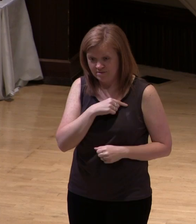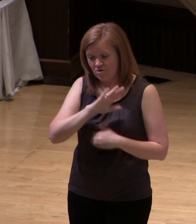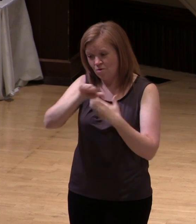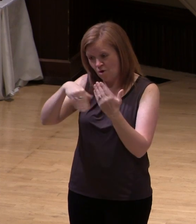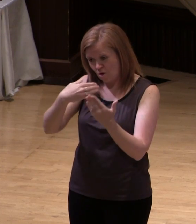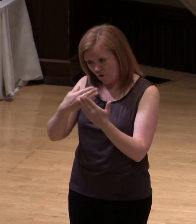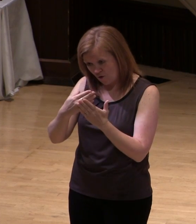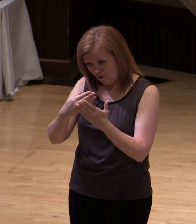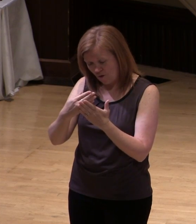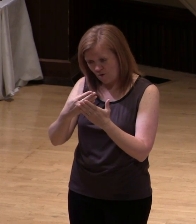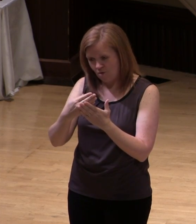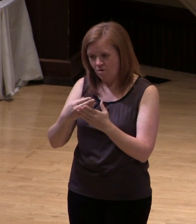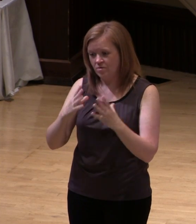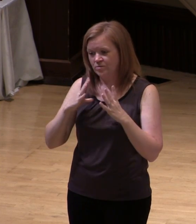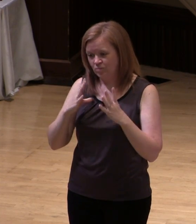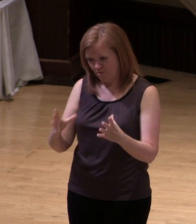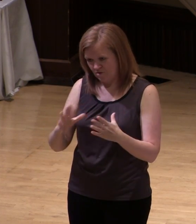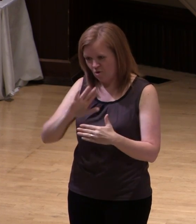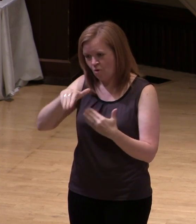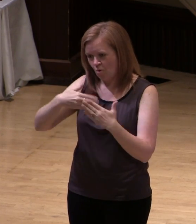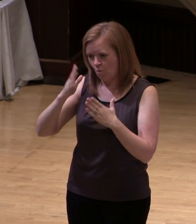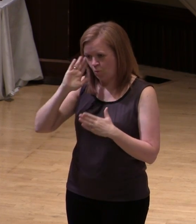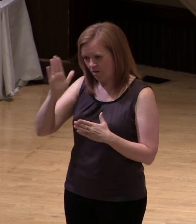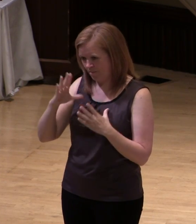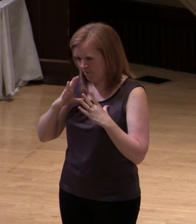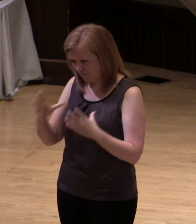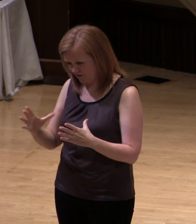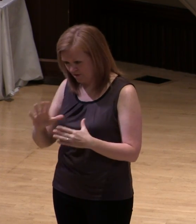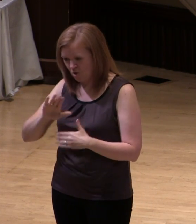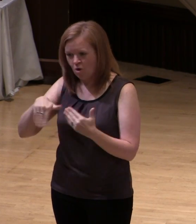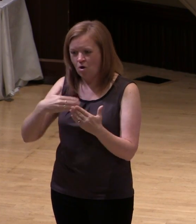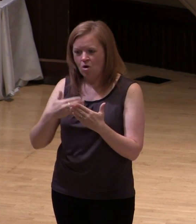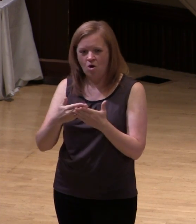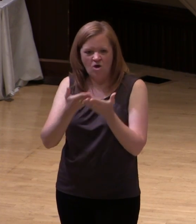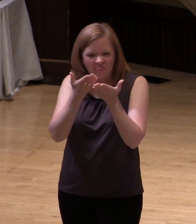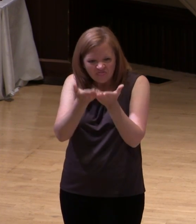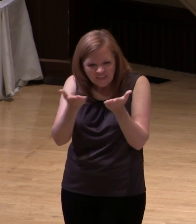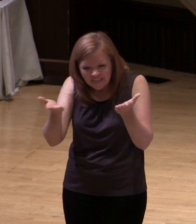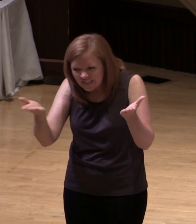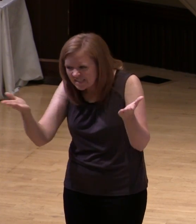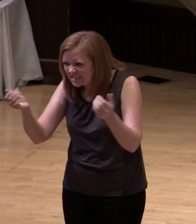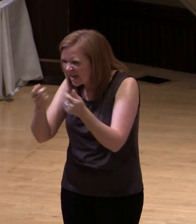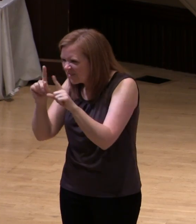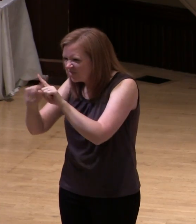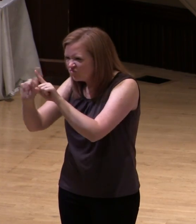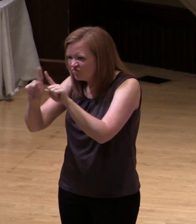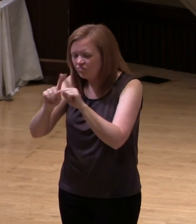well, and all shall be well, and all manner of things shall be well.